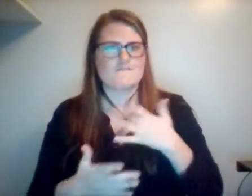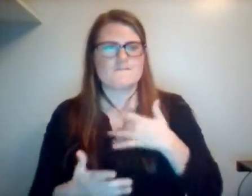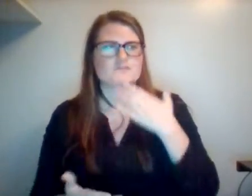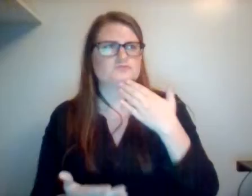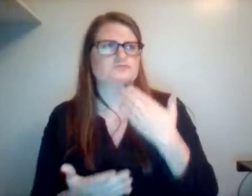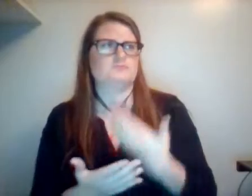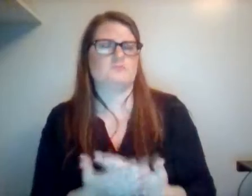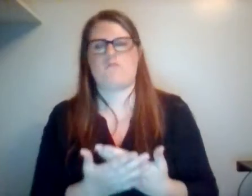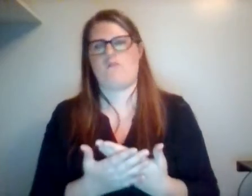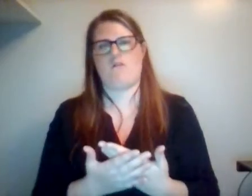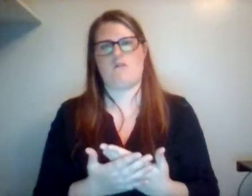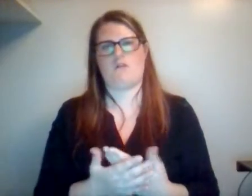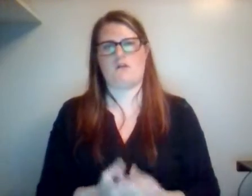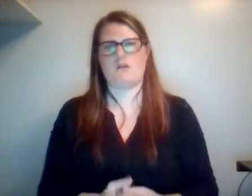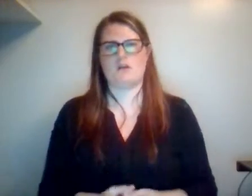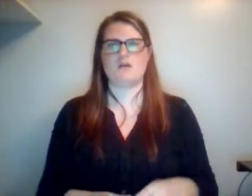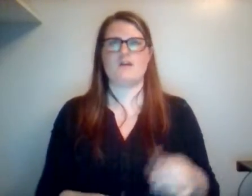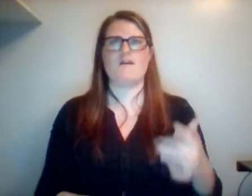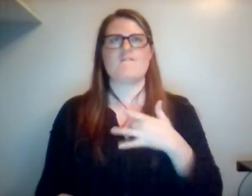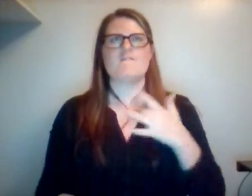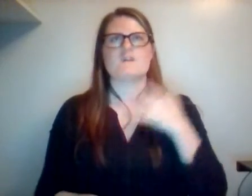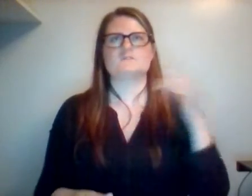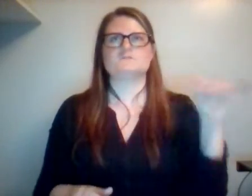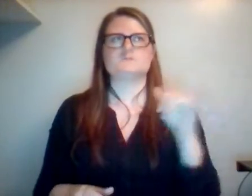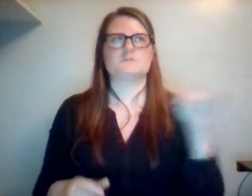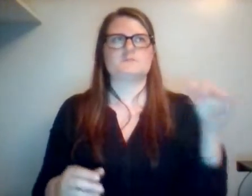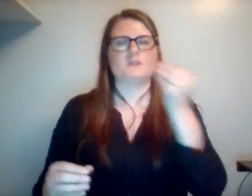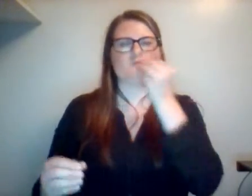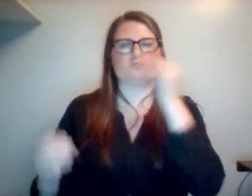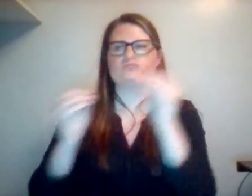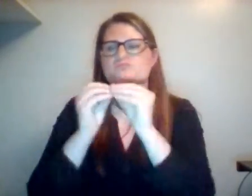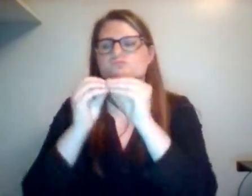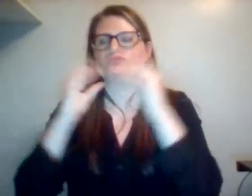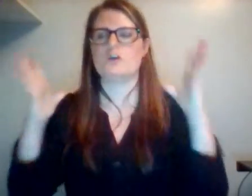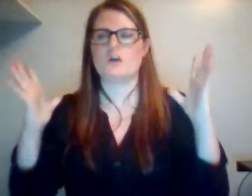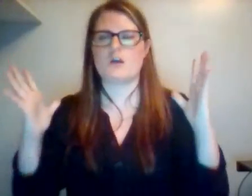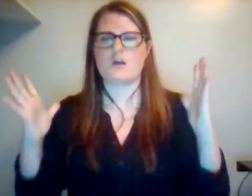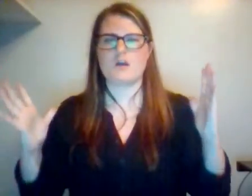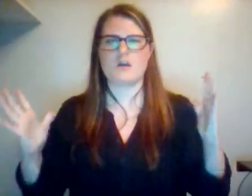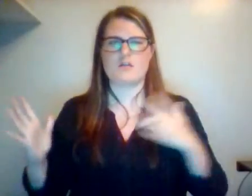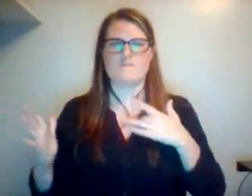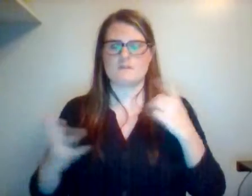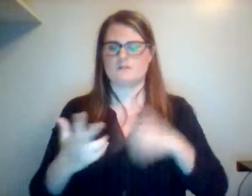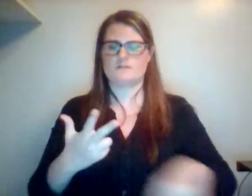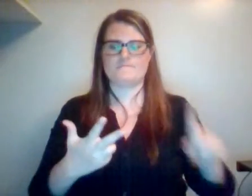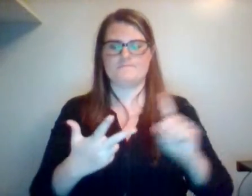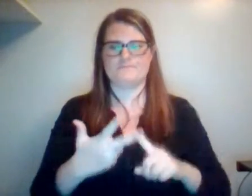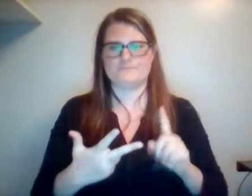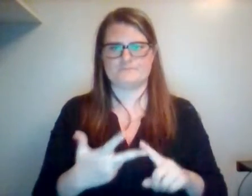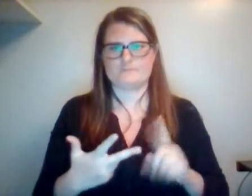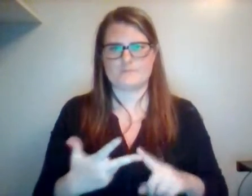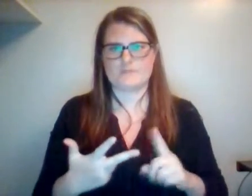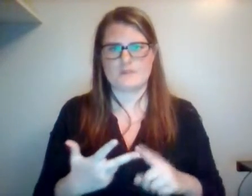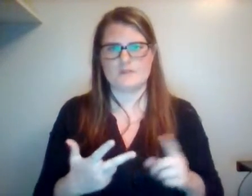somebody kissed us. Third, I think we love to immediately take a bite out of our candy for